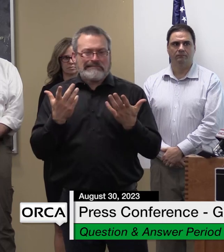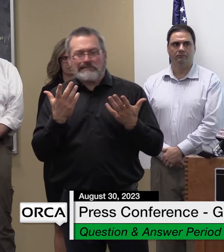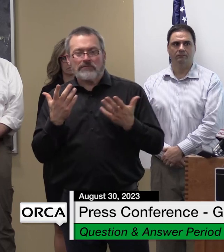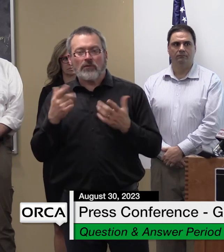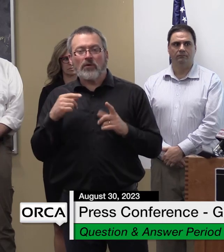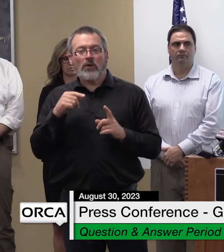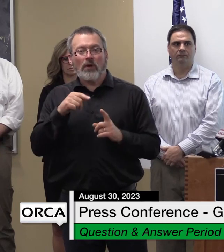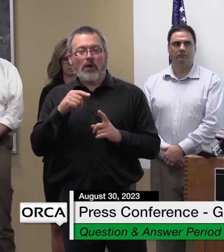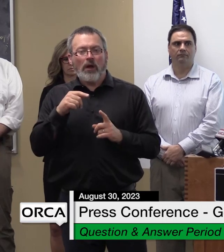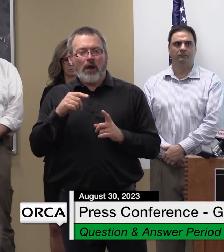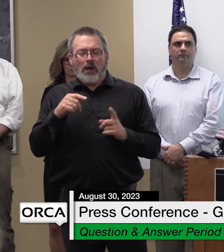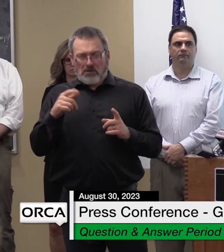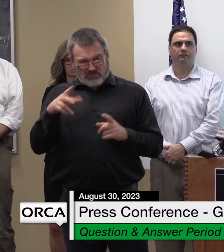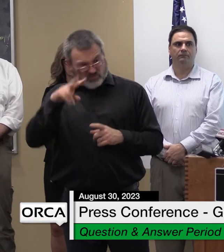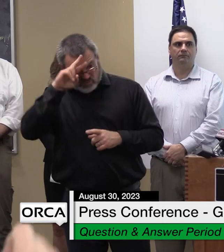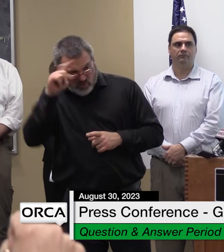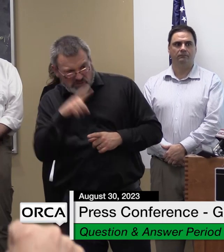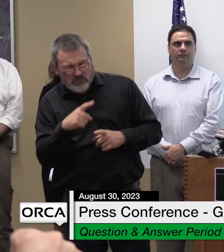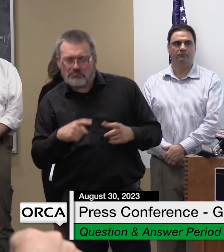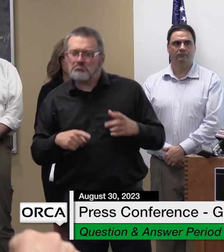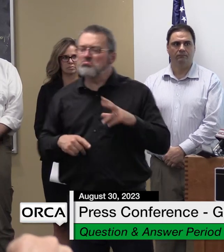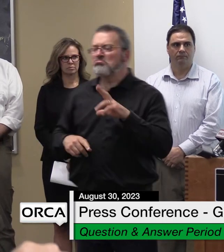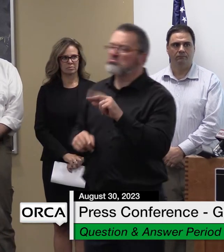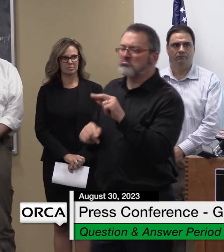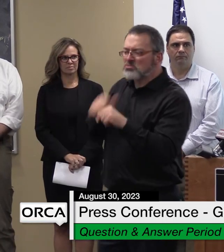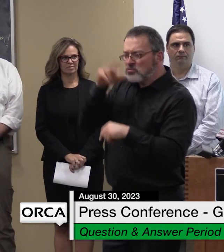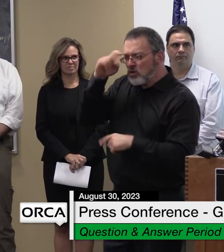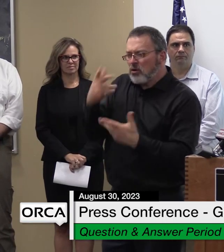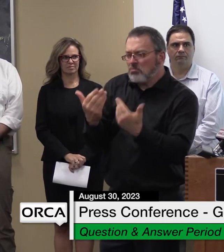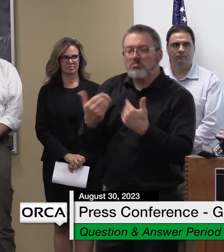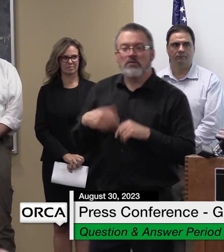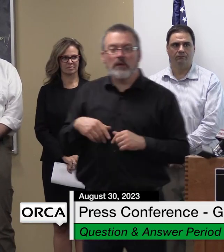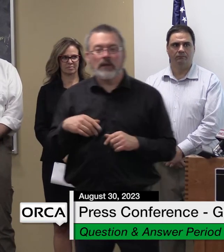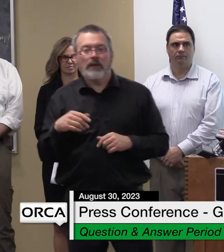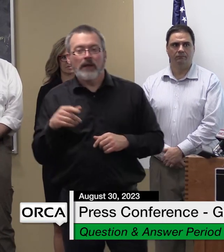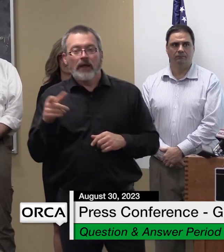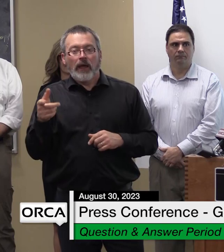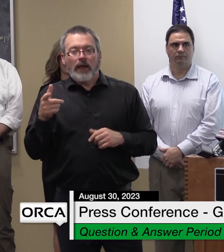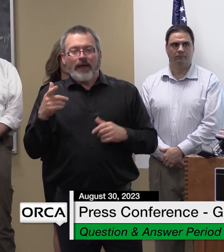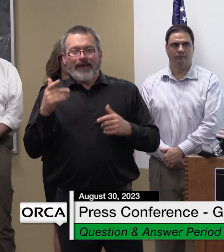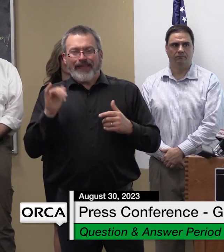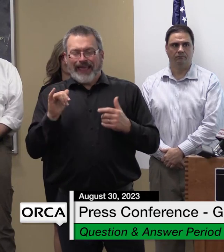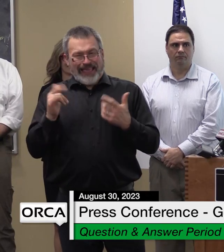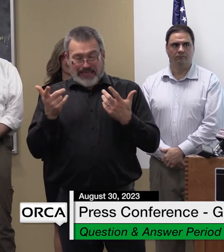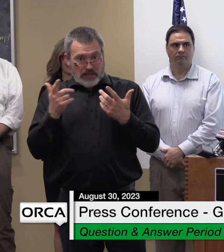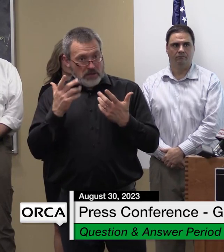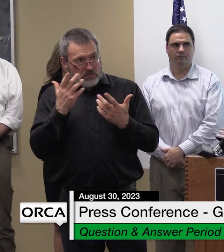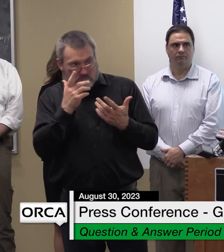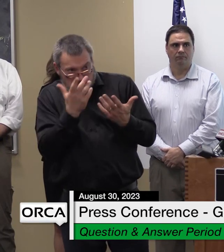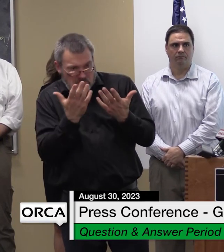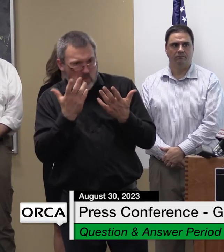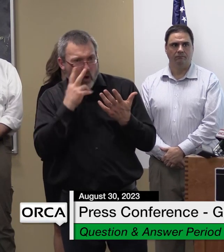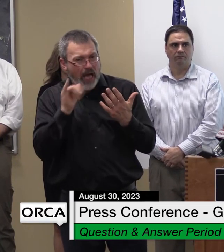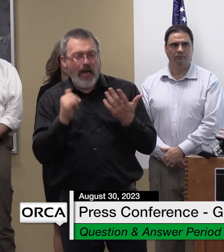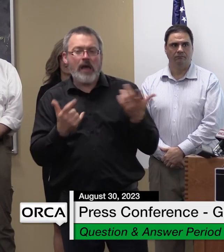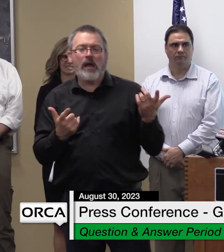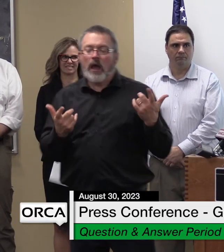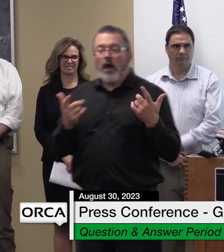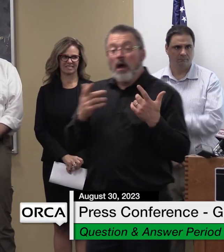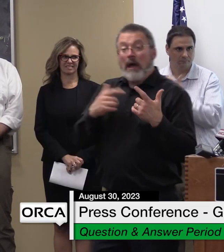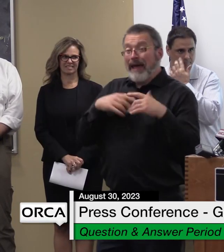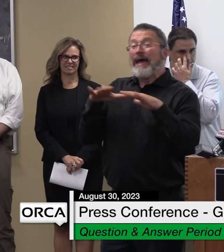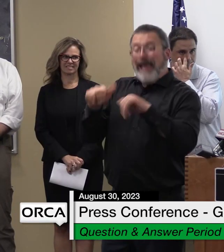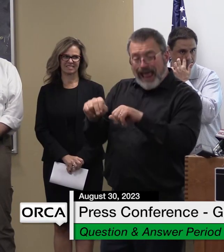it because it's not as convenient, but you can continue to do it because it's below ground, and as long